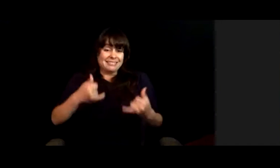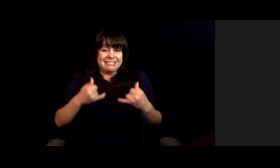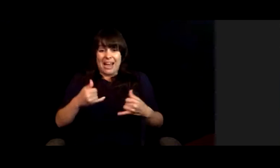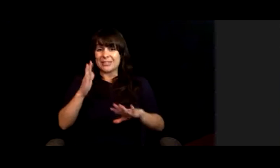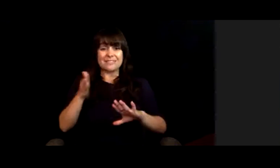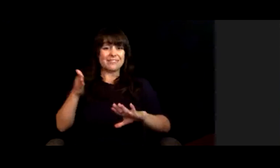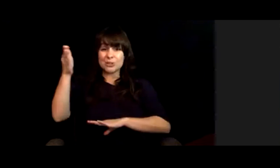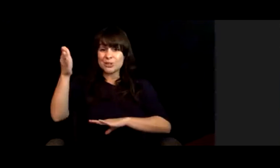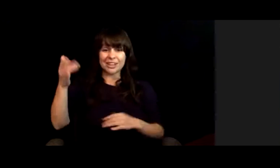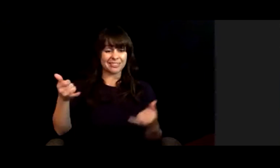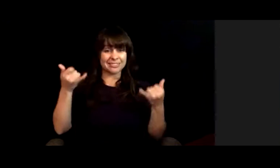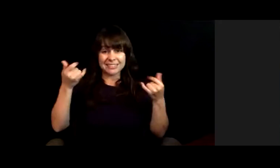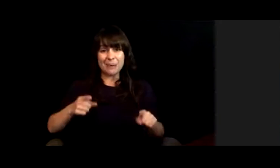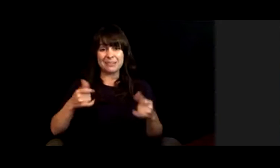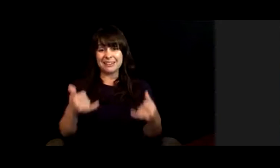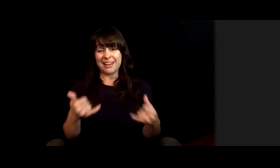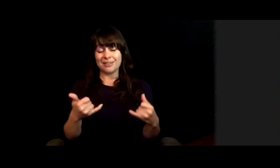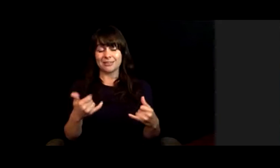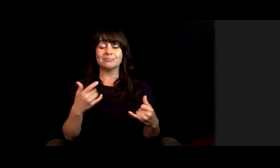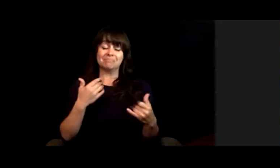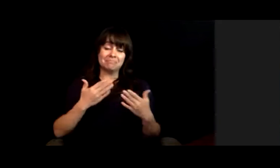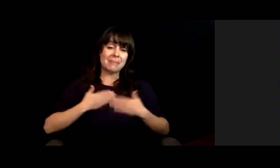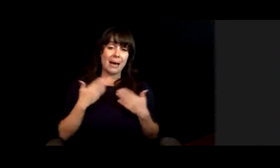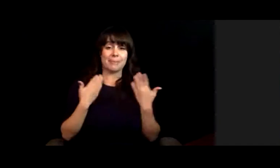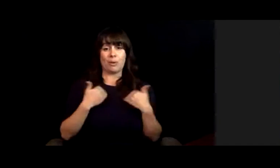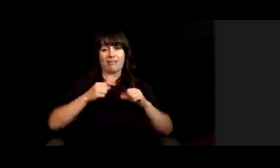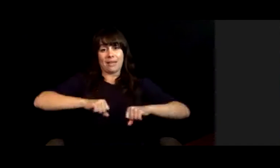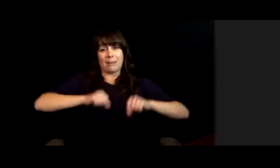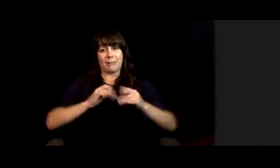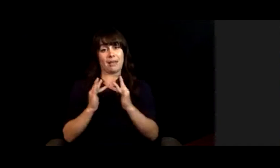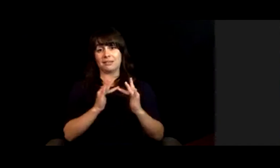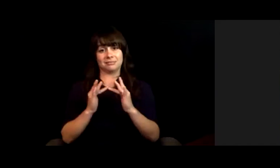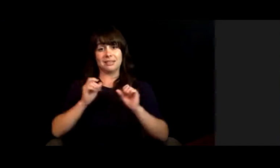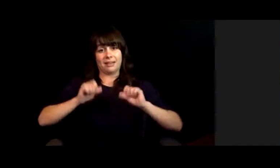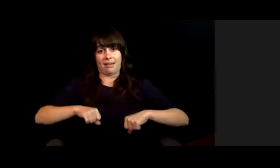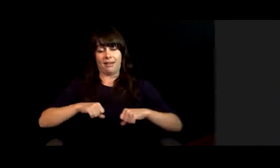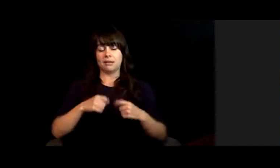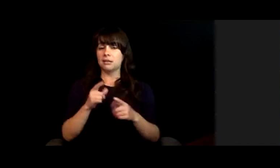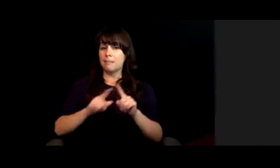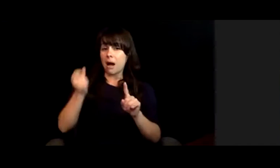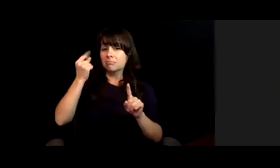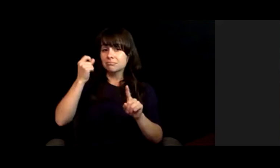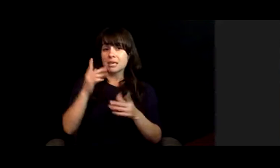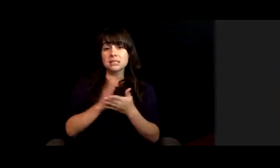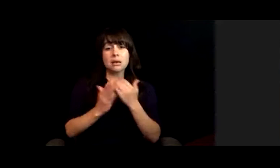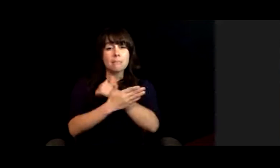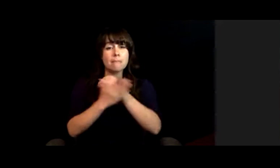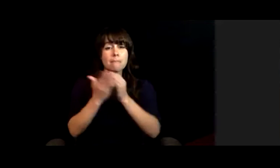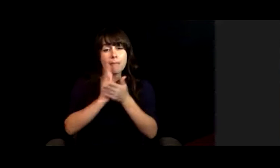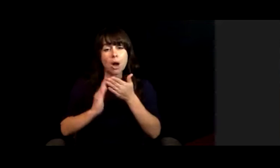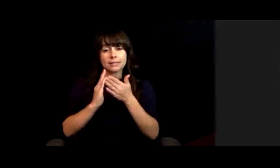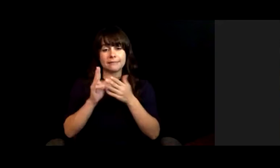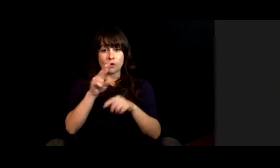have this capability. One of the things we've had to do, of course, some parts of Virginia don't have the same internet